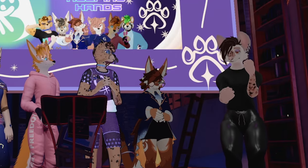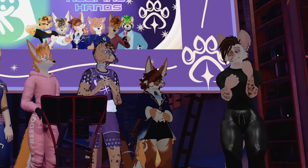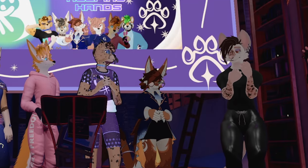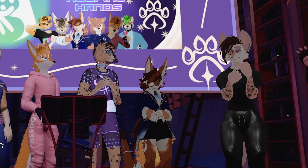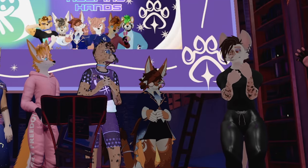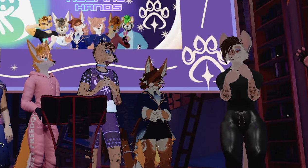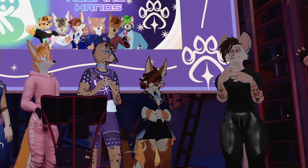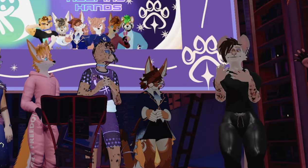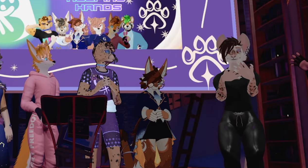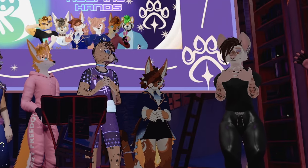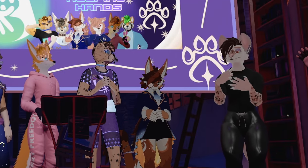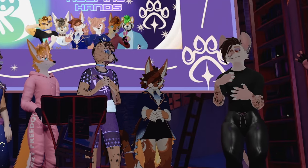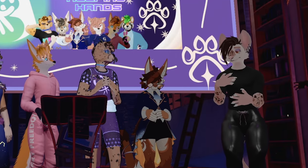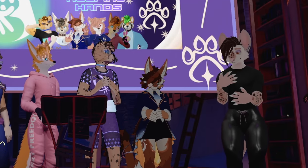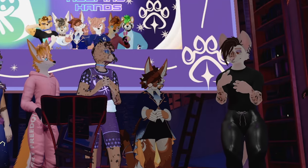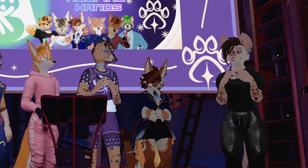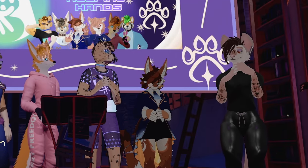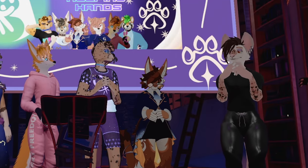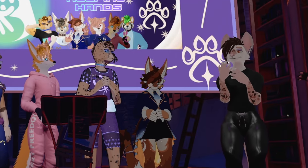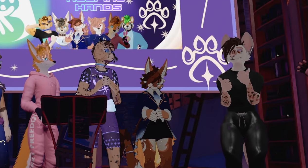with, pick it and set it.